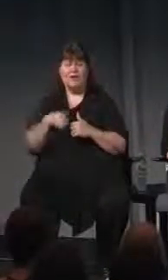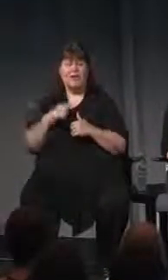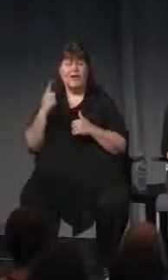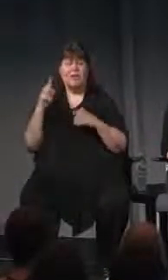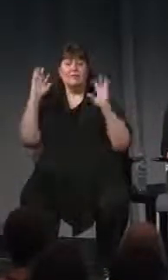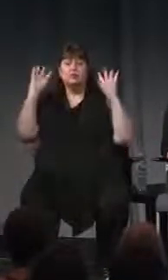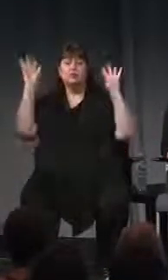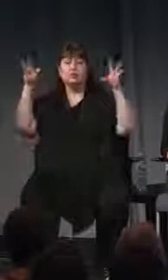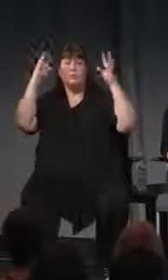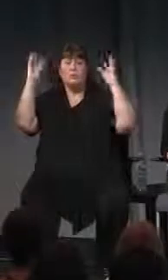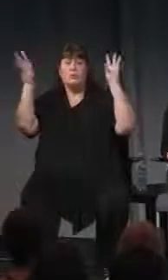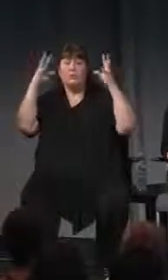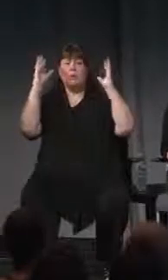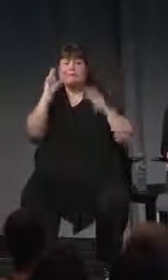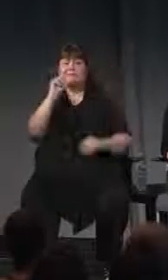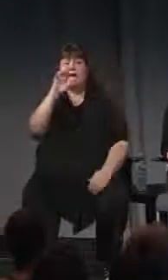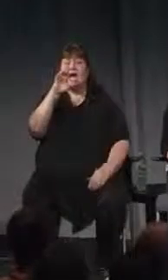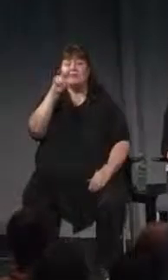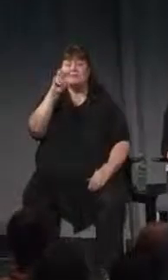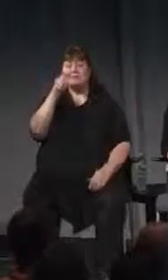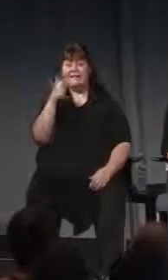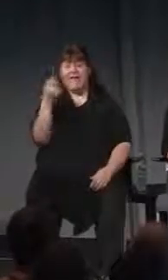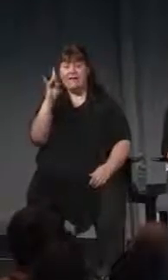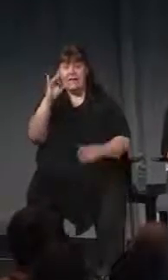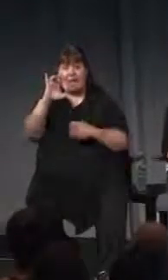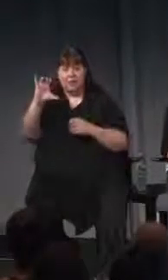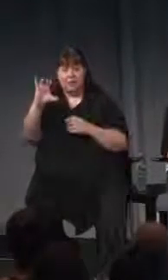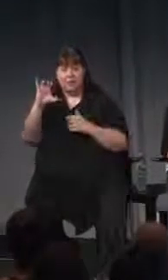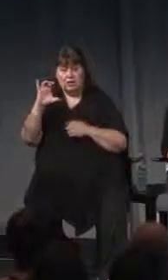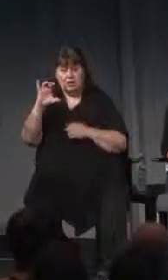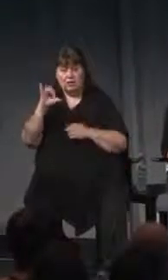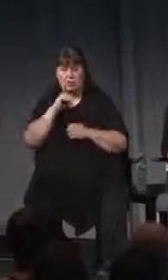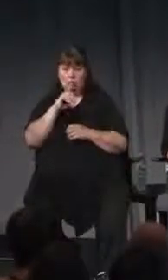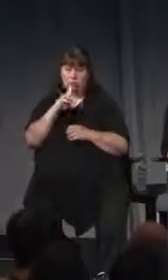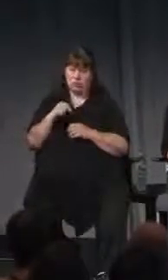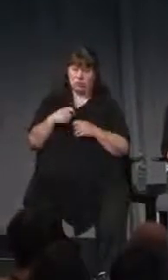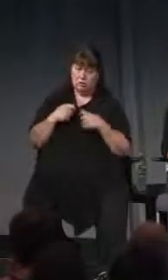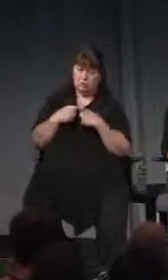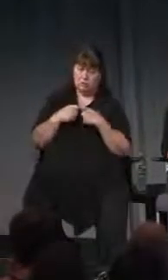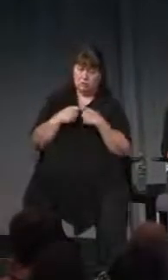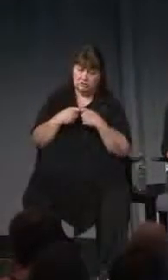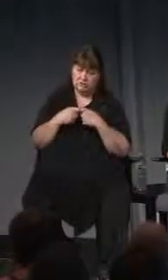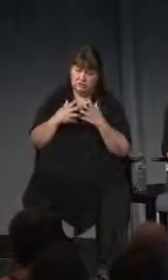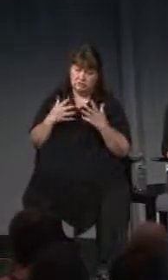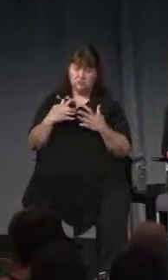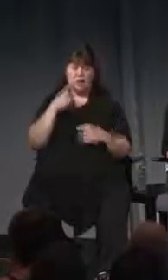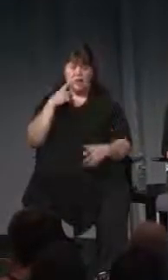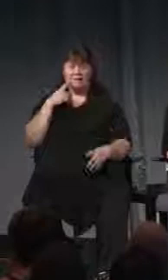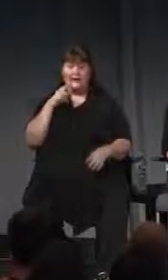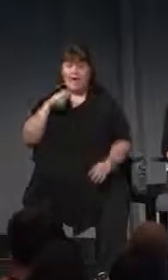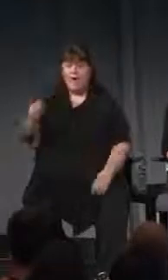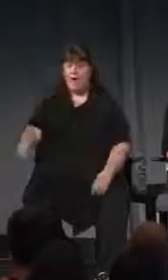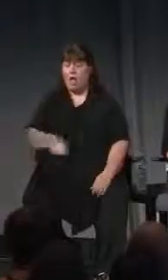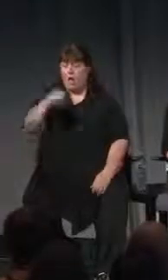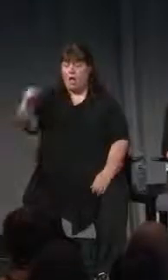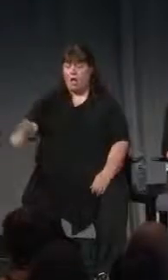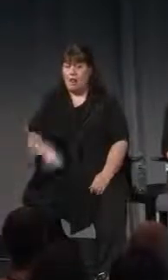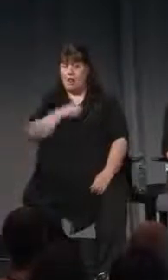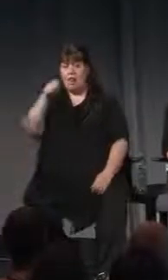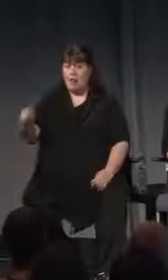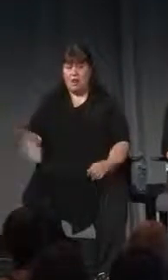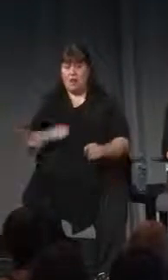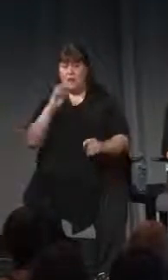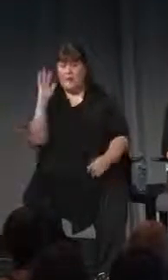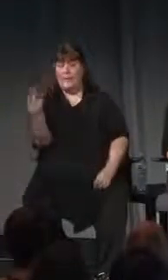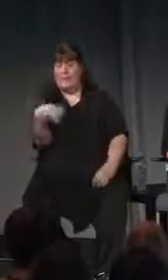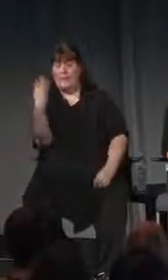sirens and maybe the 1800s, we weren't quite sure of like electricity as much. We thought it was like a